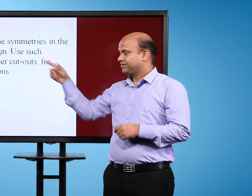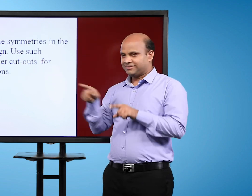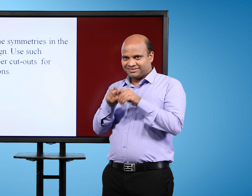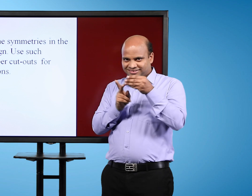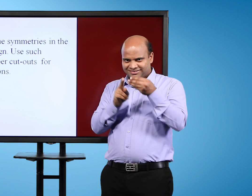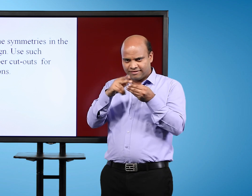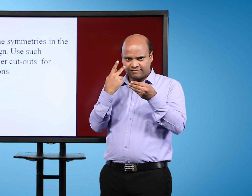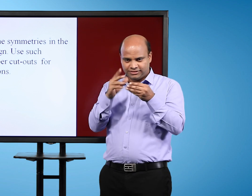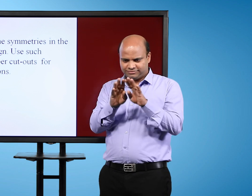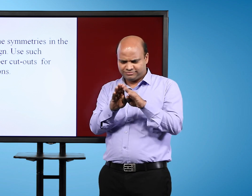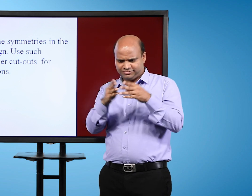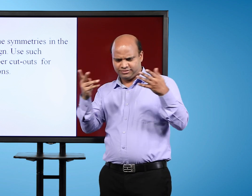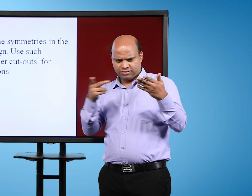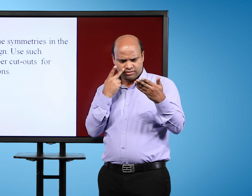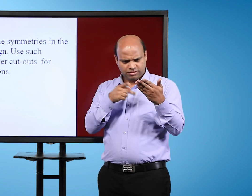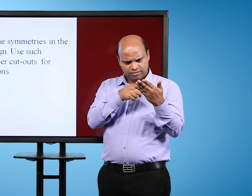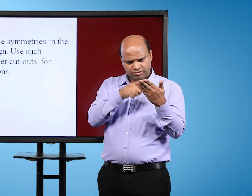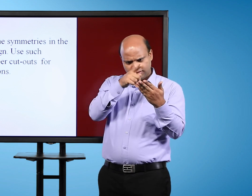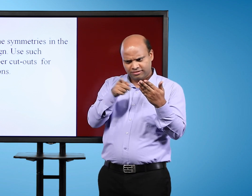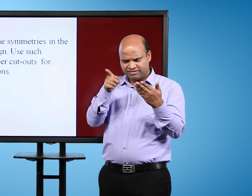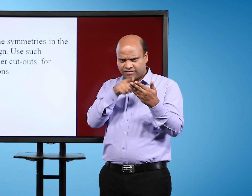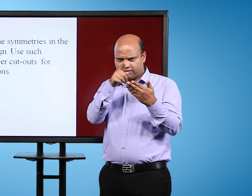Identify the line symmetries in the repeating design.